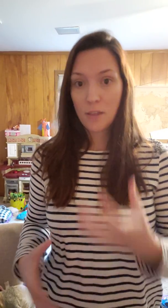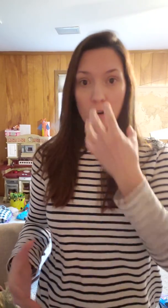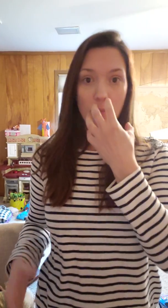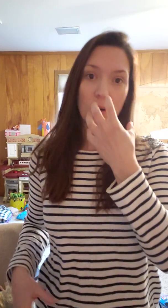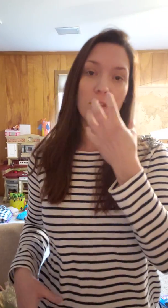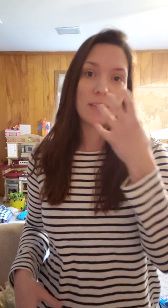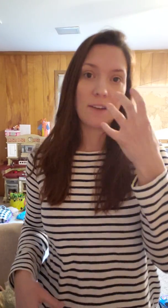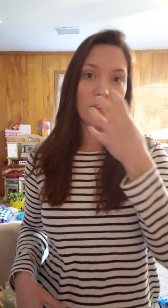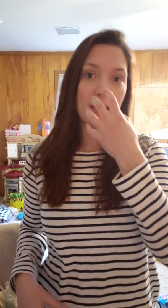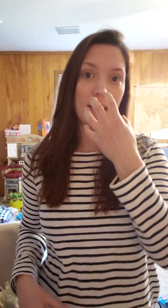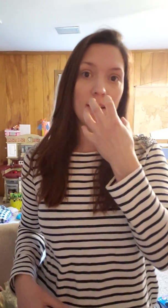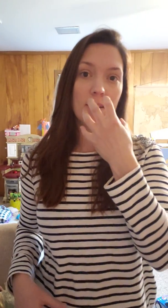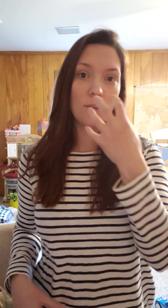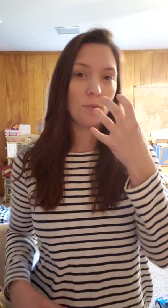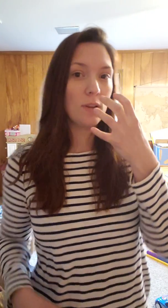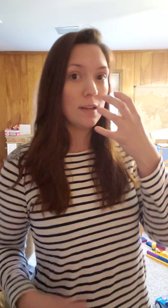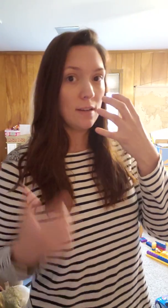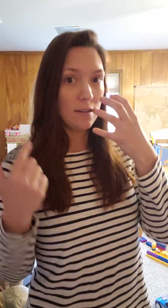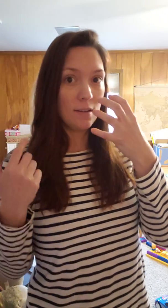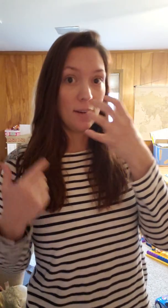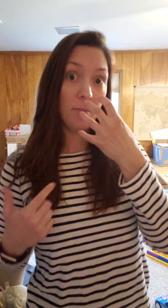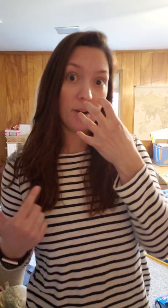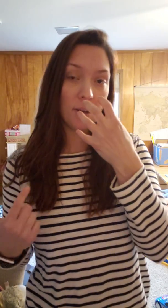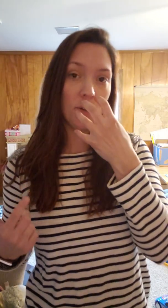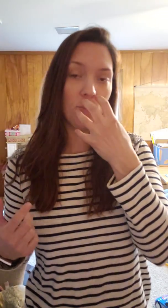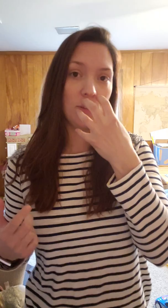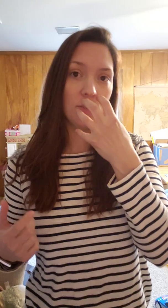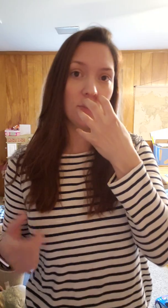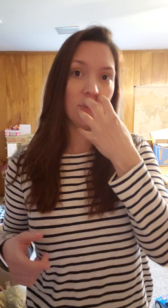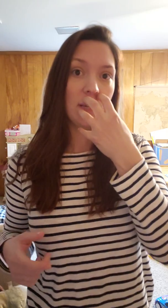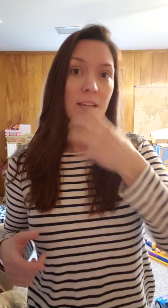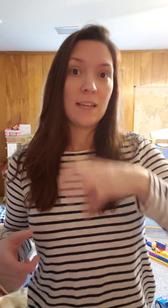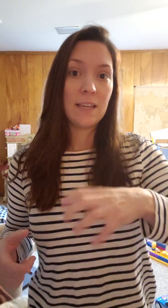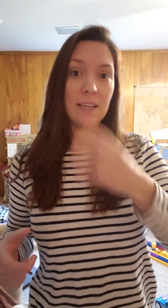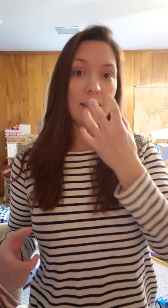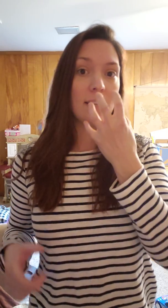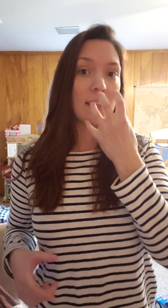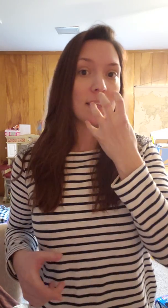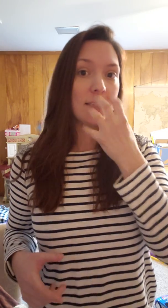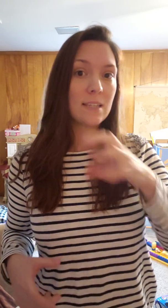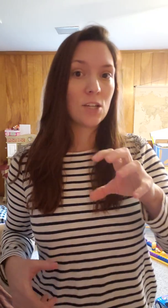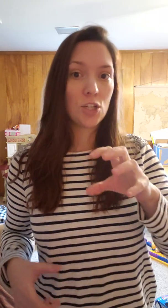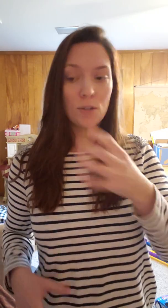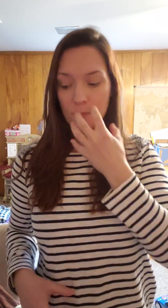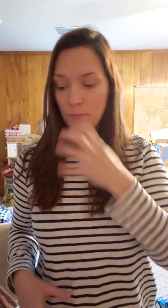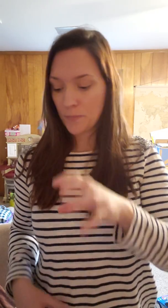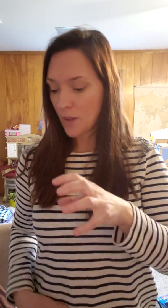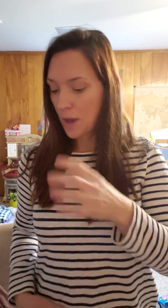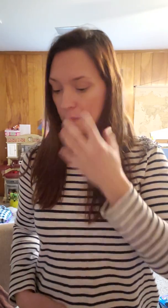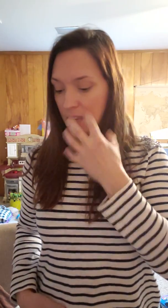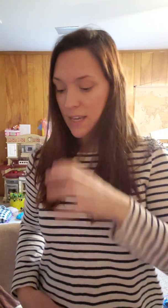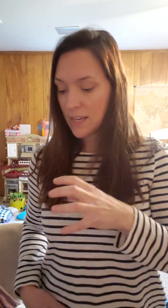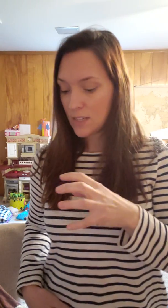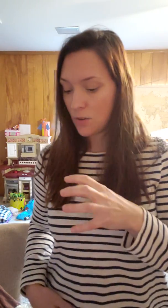thermo the sign for heat so in in America we do heat like this okay heat so